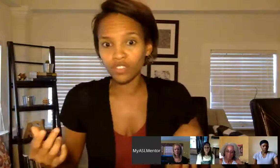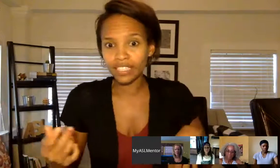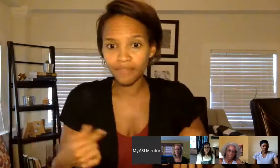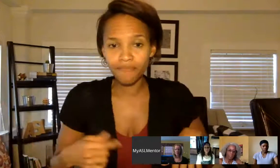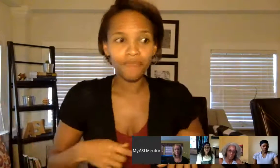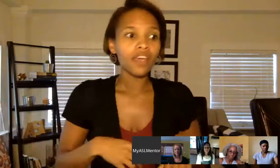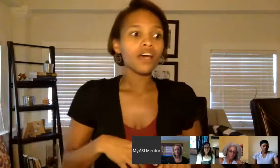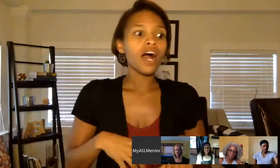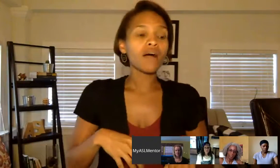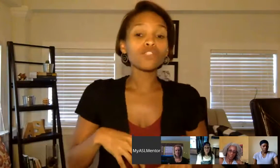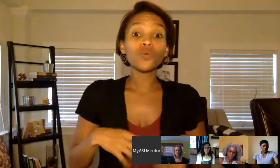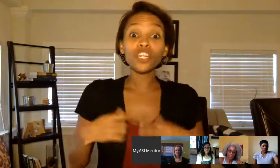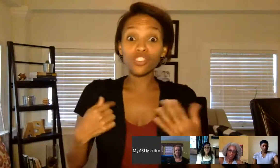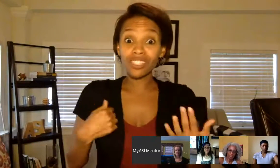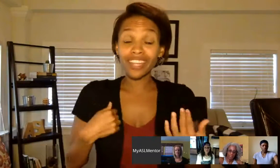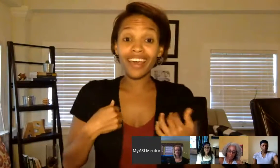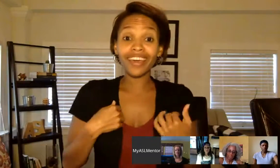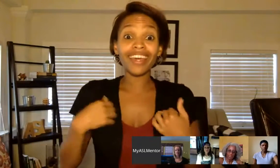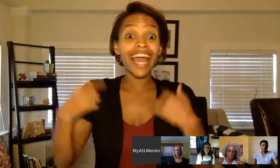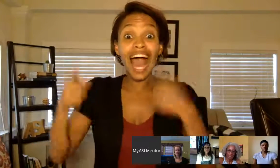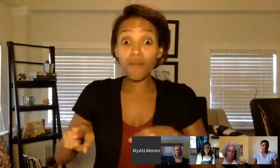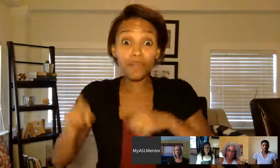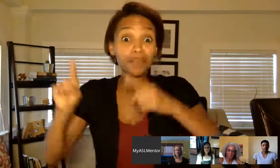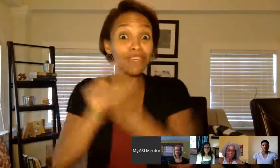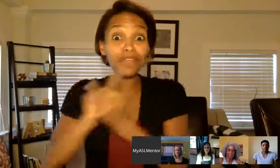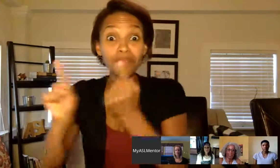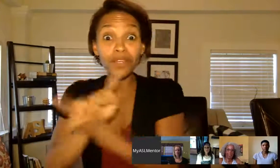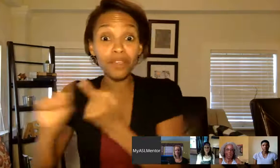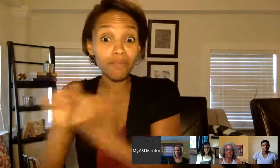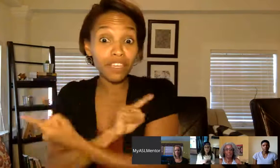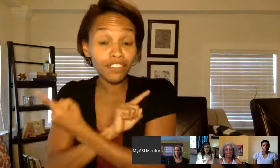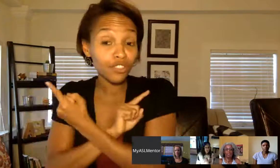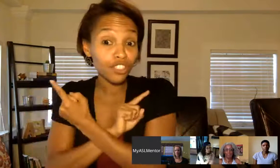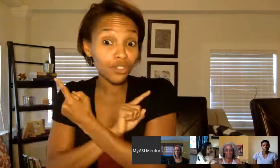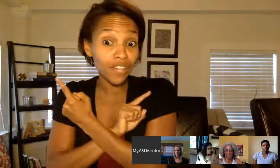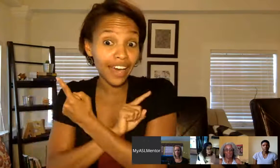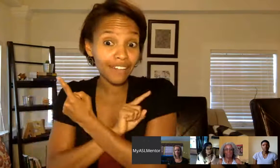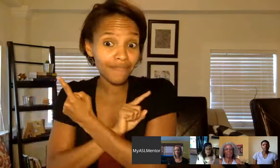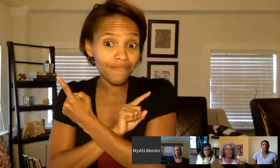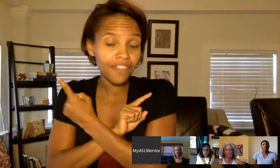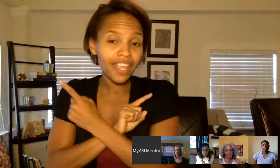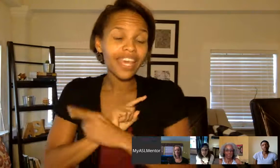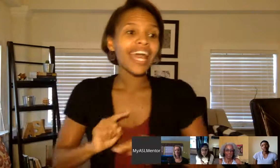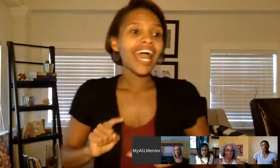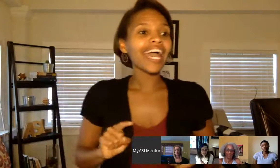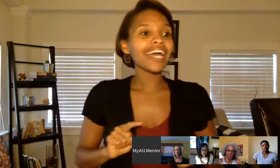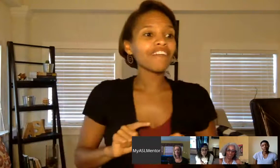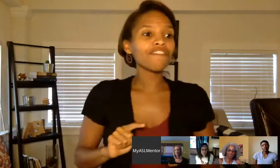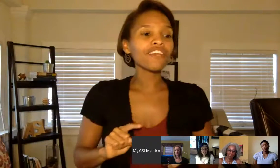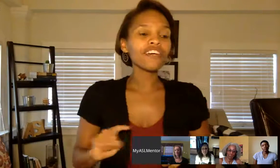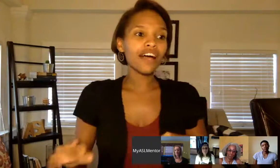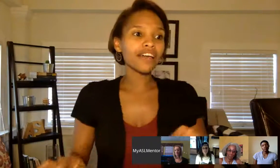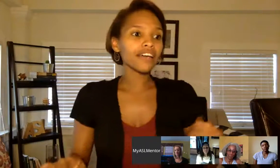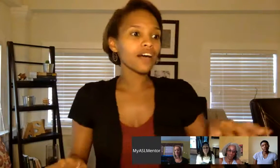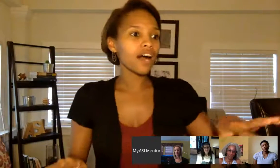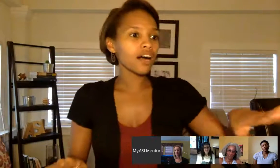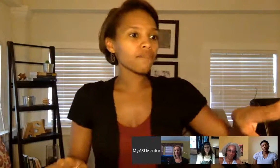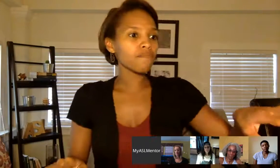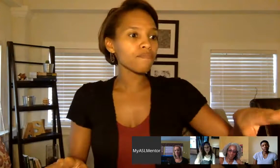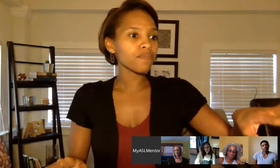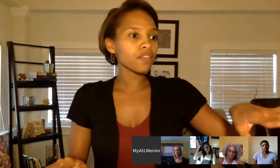you don't need it. So we could just say happen, meet. You could do that. And I feel